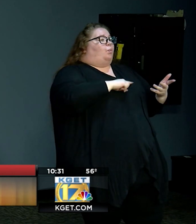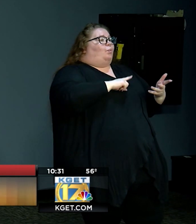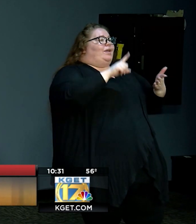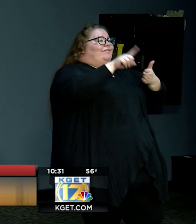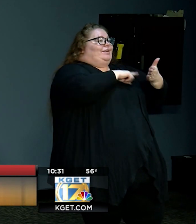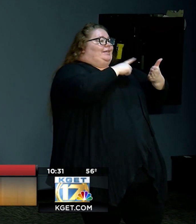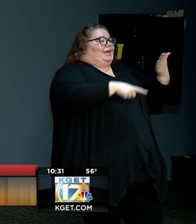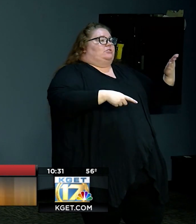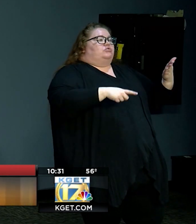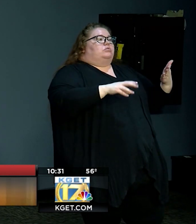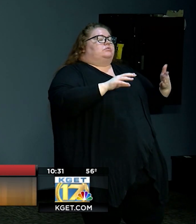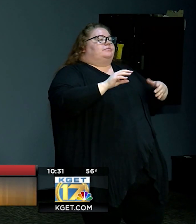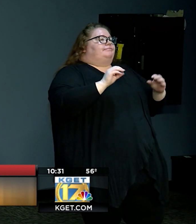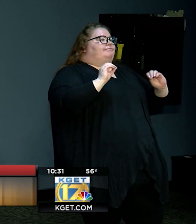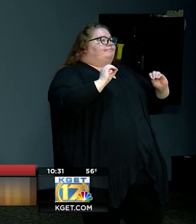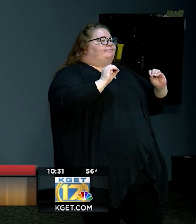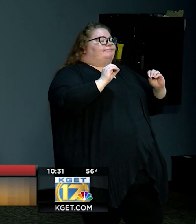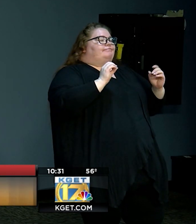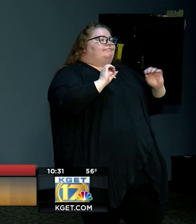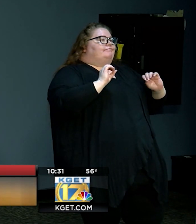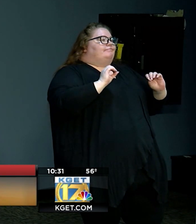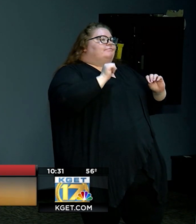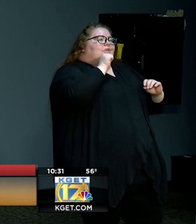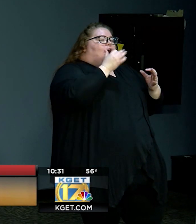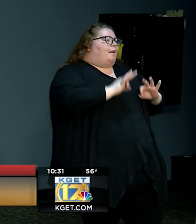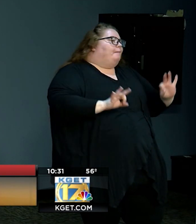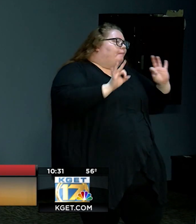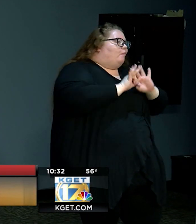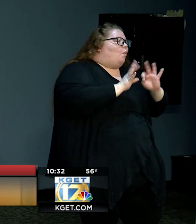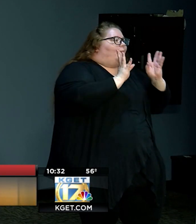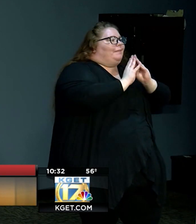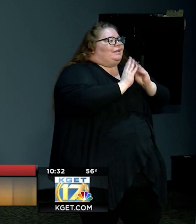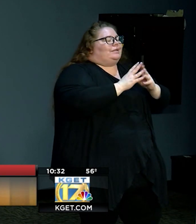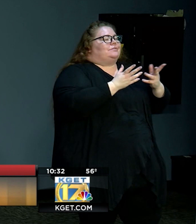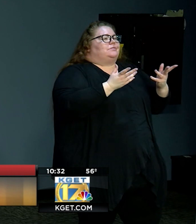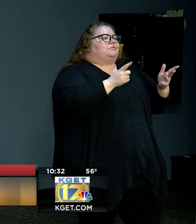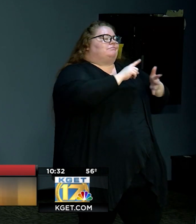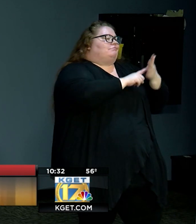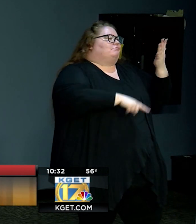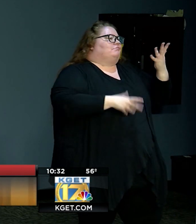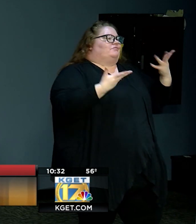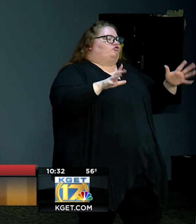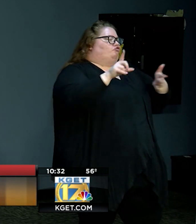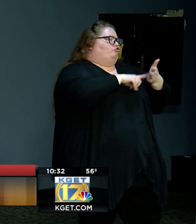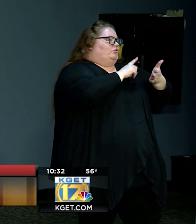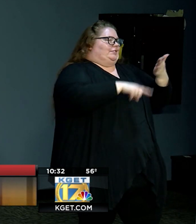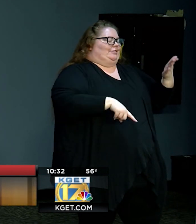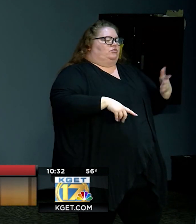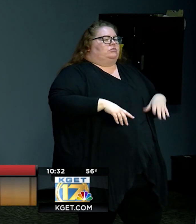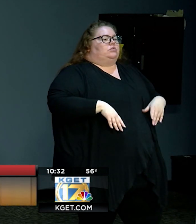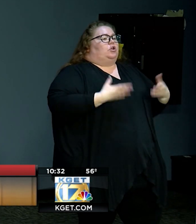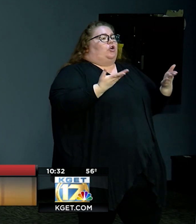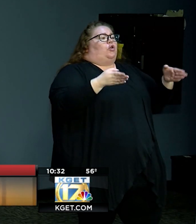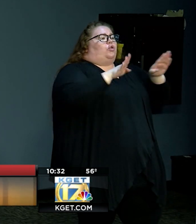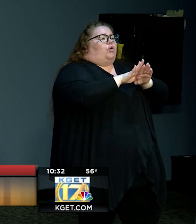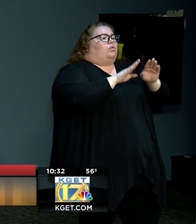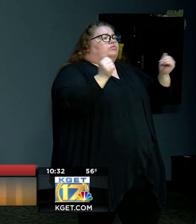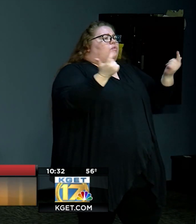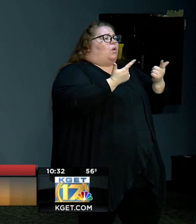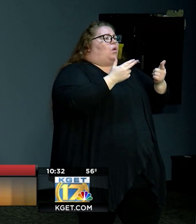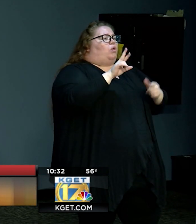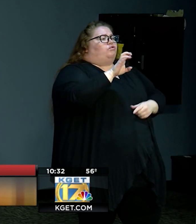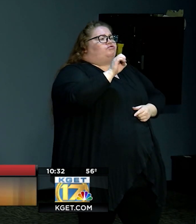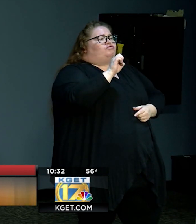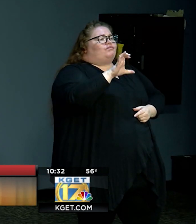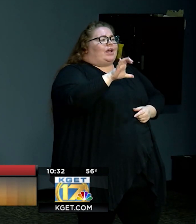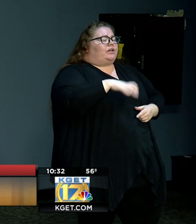meetings, as well as we're taking precautions with our internal city employee meetings. We've closed all of our recreational facilities and